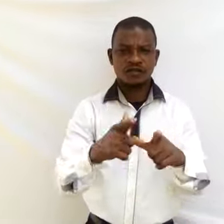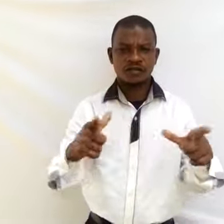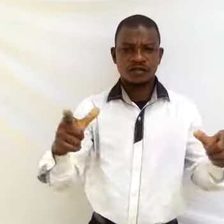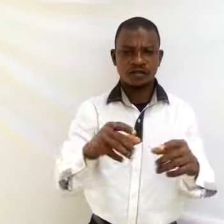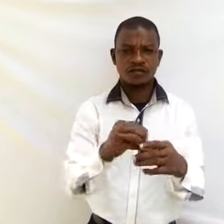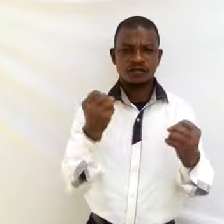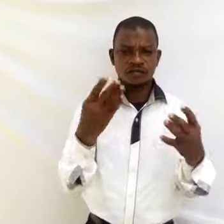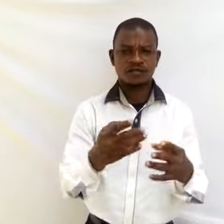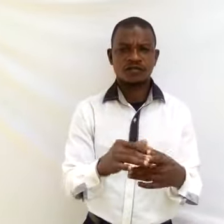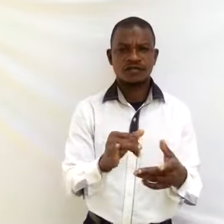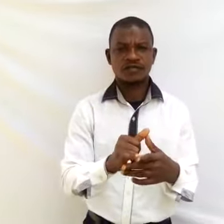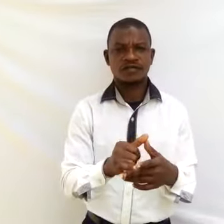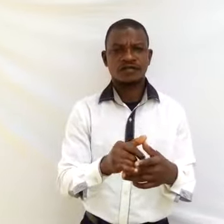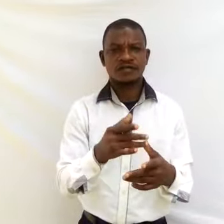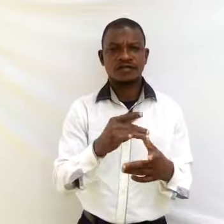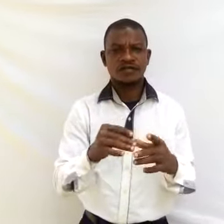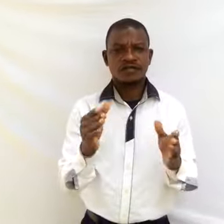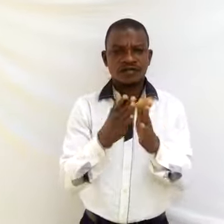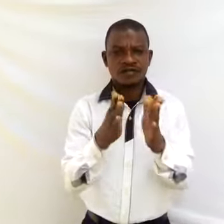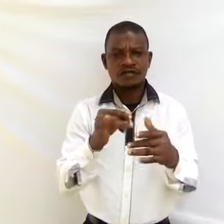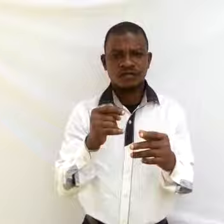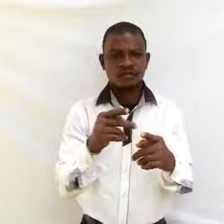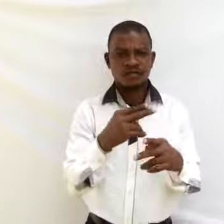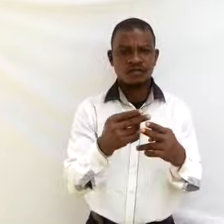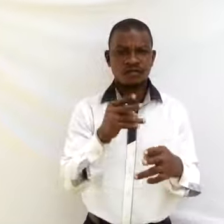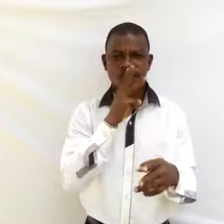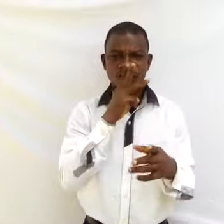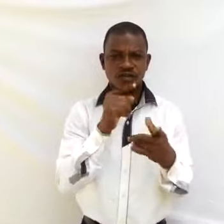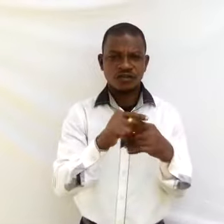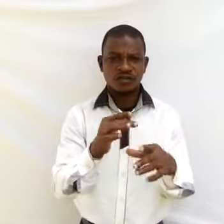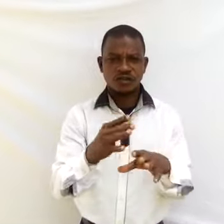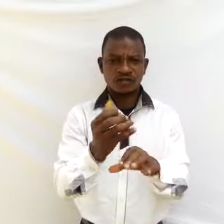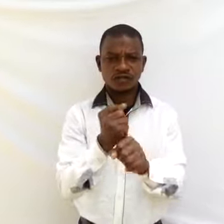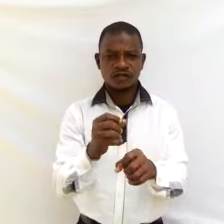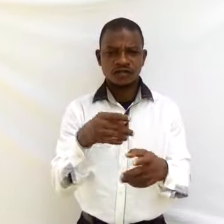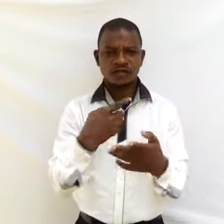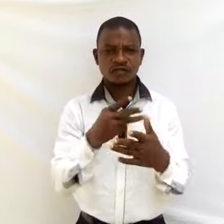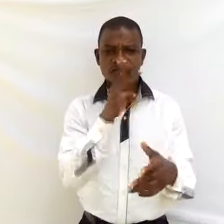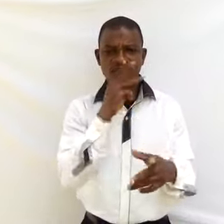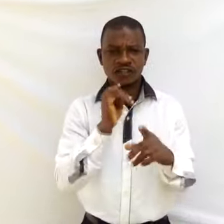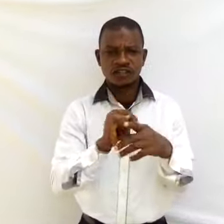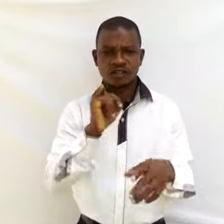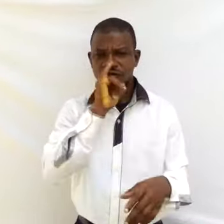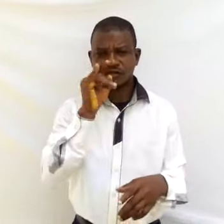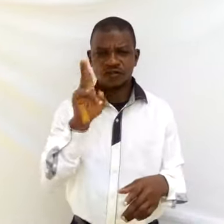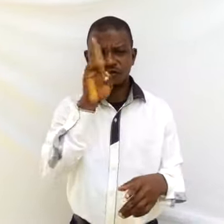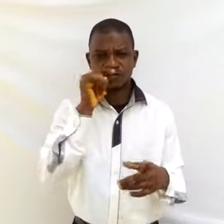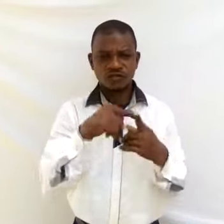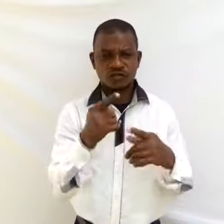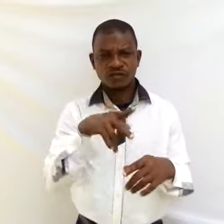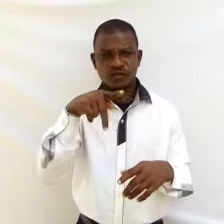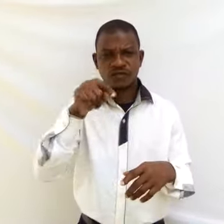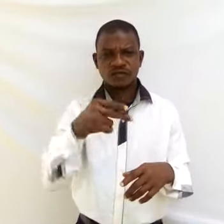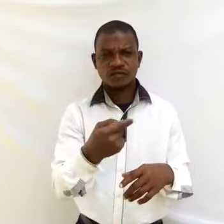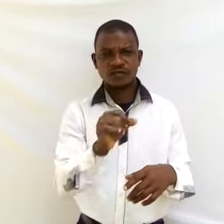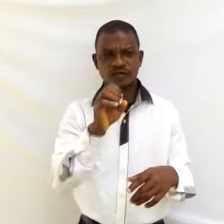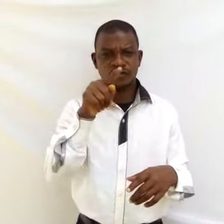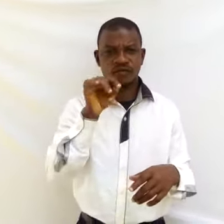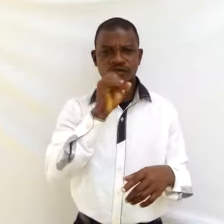amounts. Small amount of the absorbed water is used in photosynthesis and